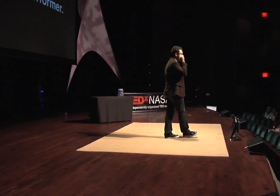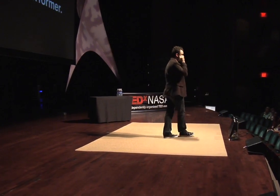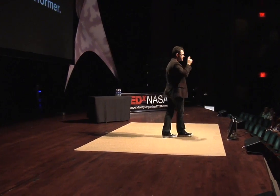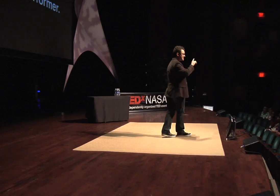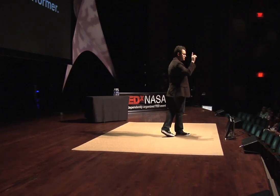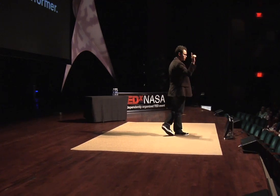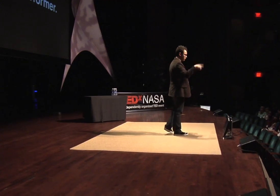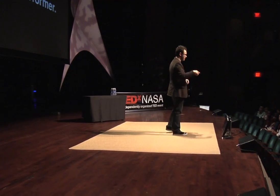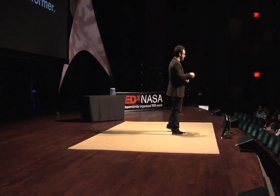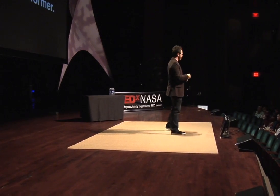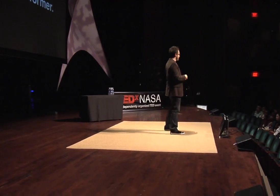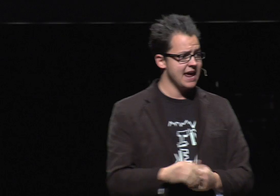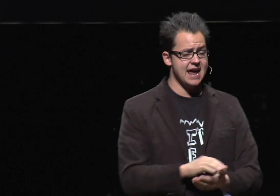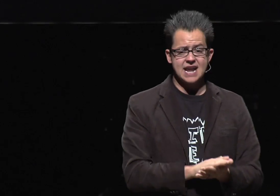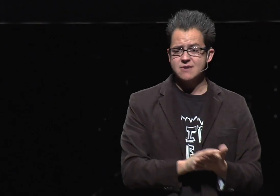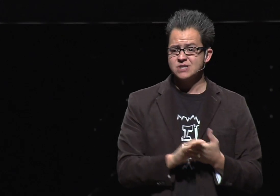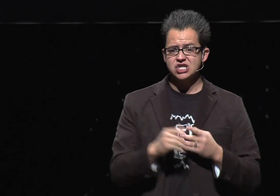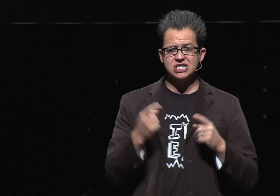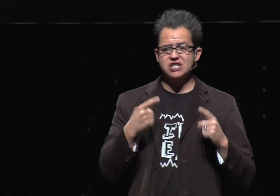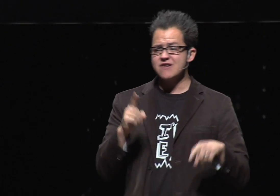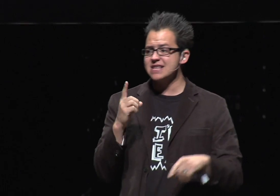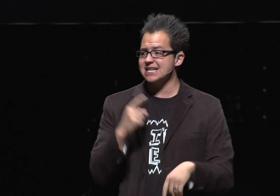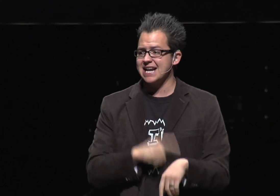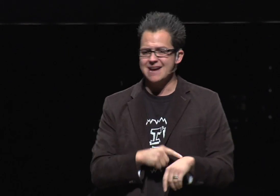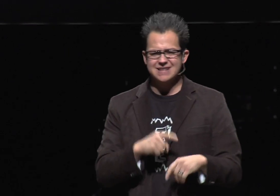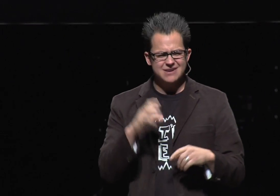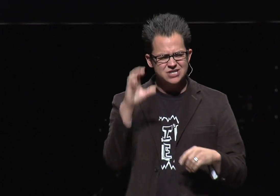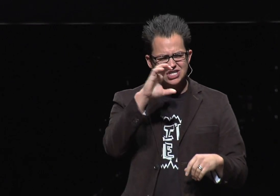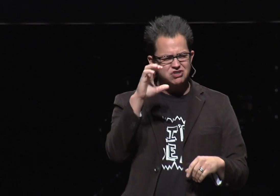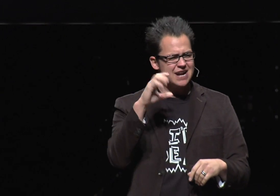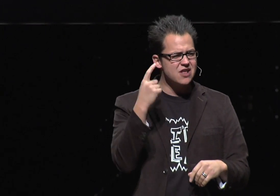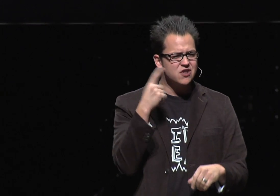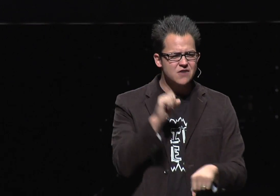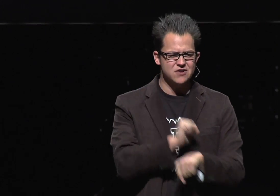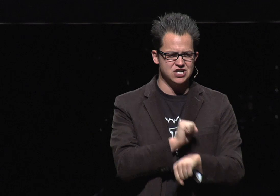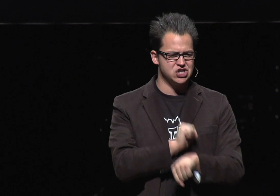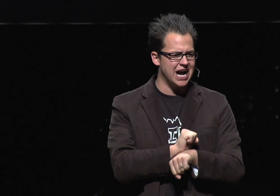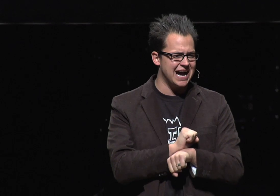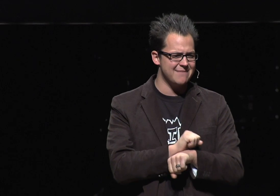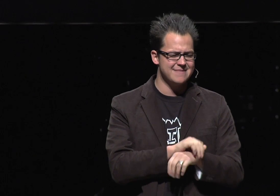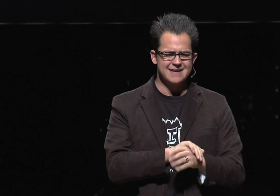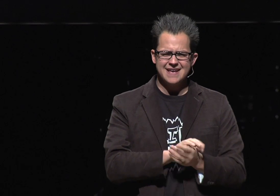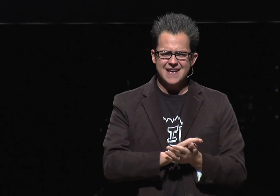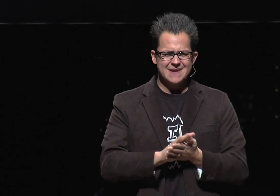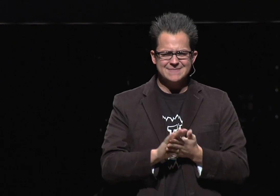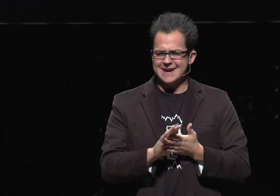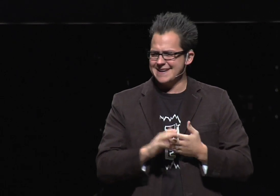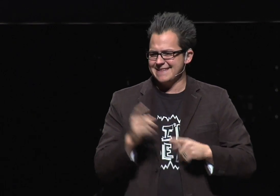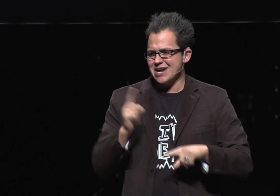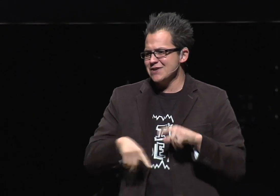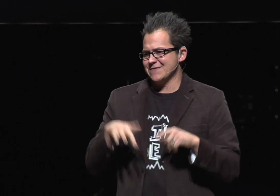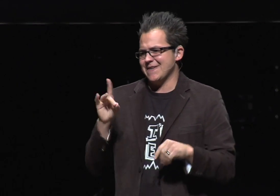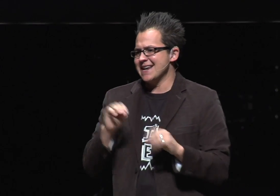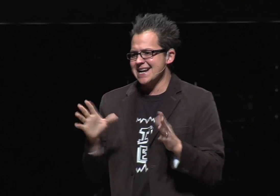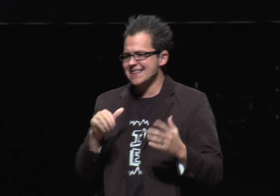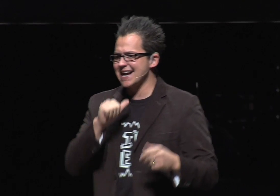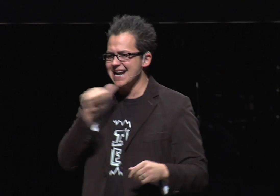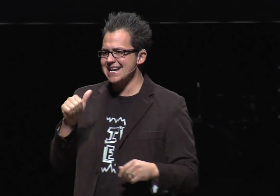home to Detroit. And it was just during that time that I was just trying to look for a job. But I couldn't find anything. I didn't